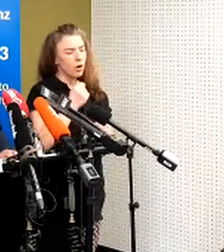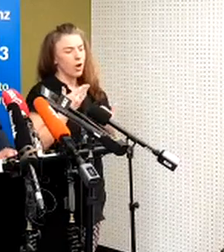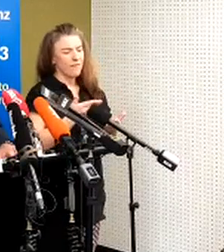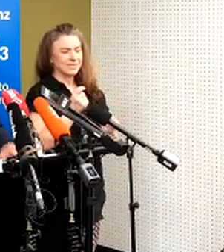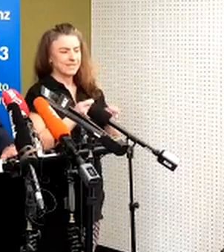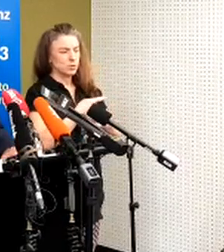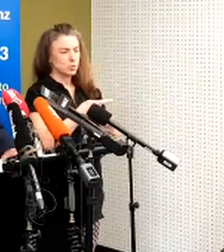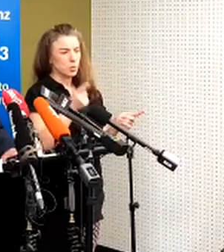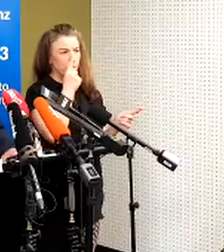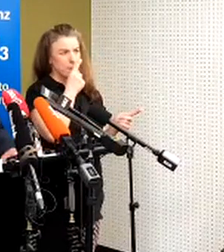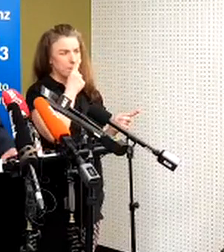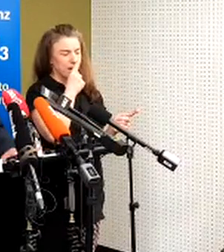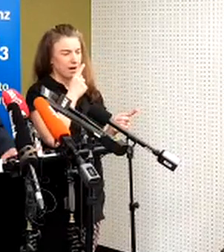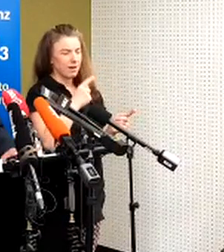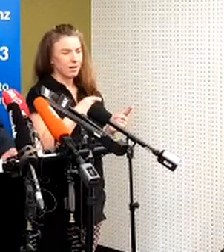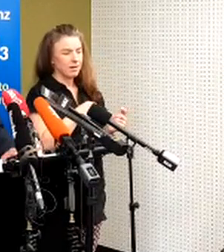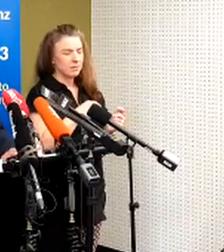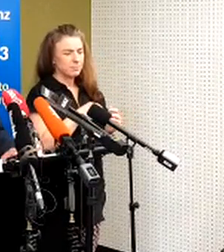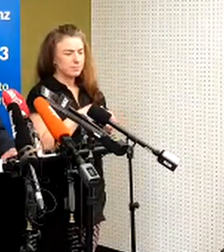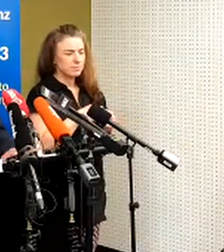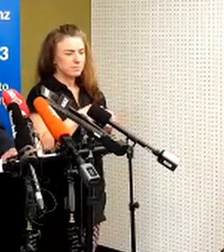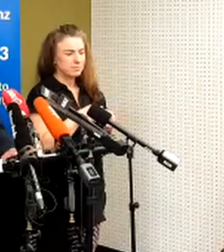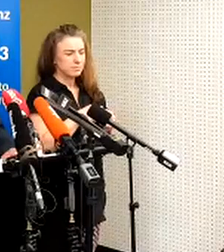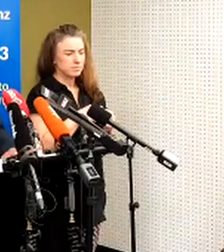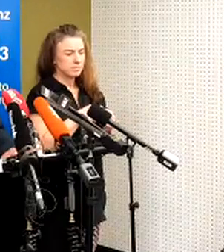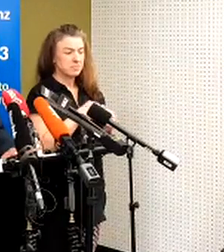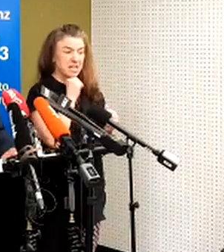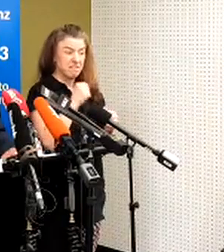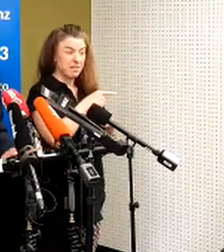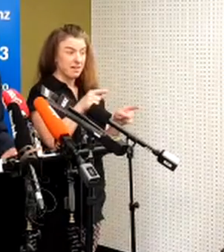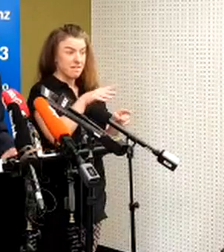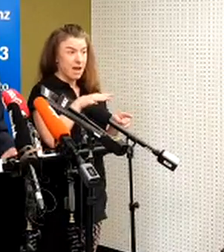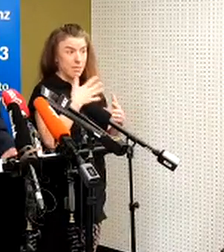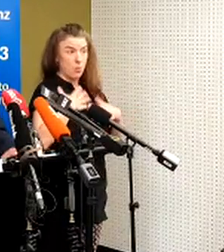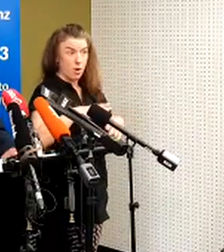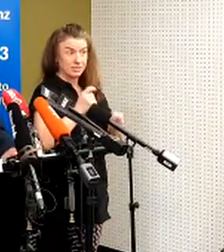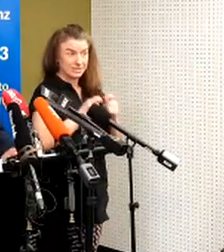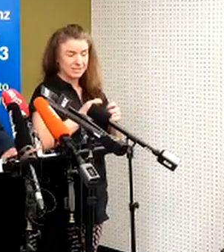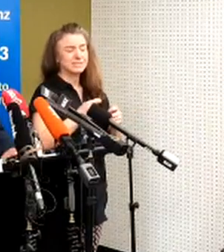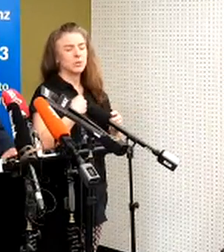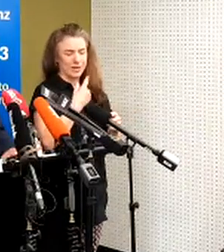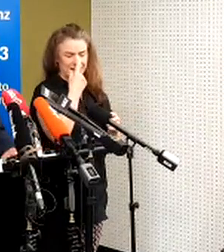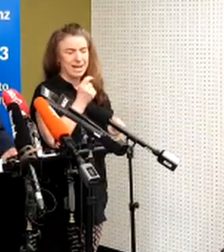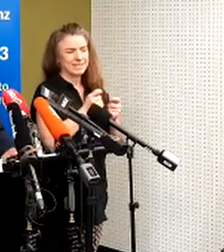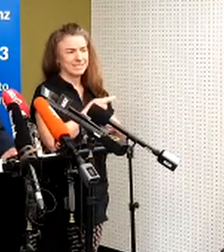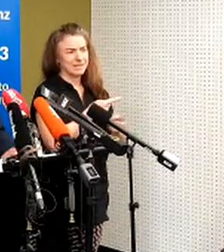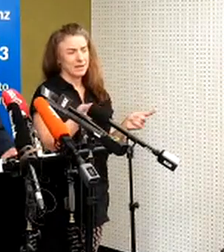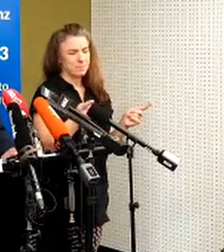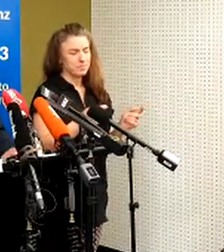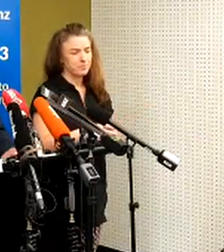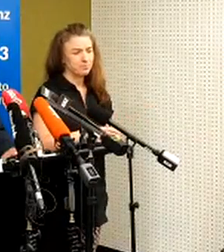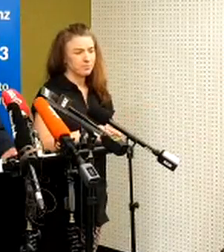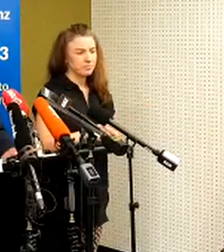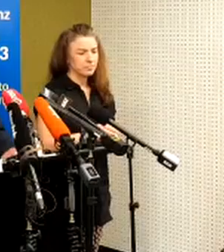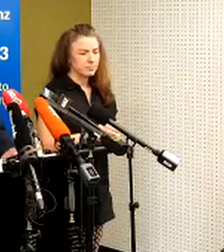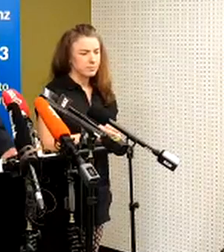family members of cases with fully informed consent, that is, those who are asymptomatic. Symptomatic